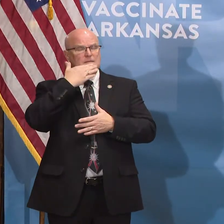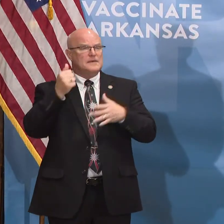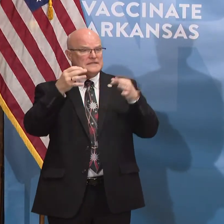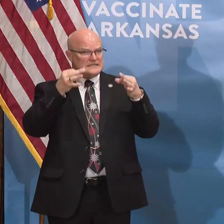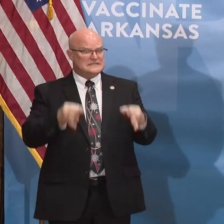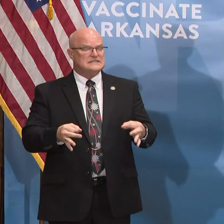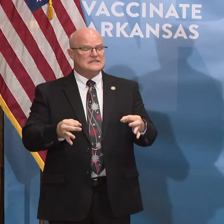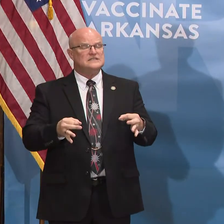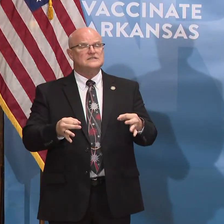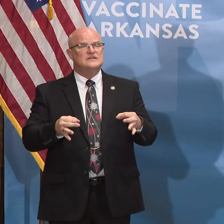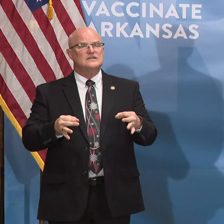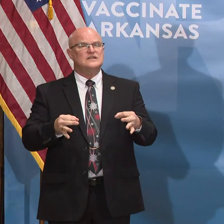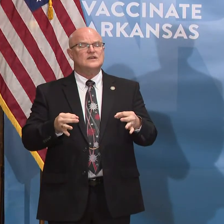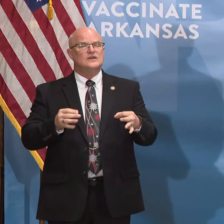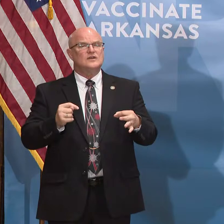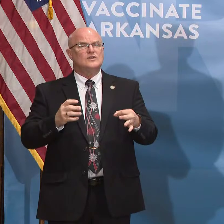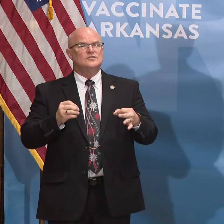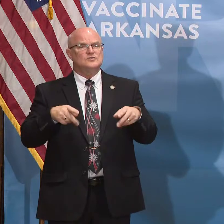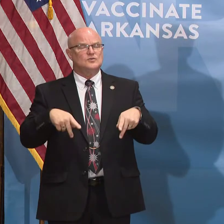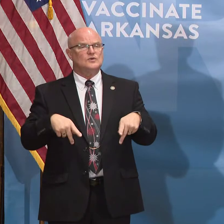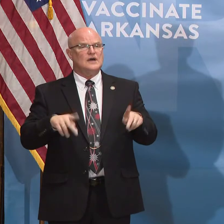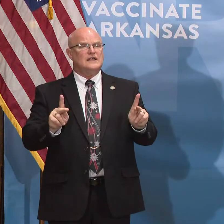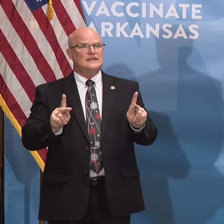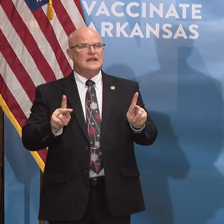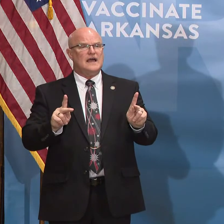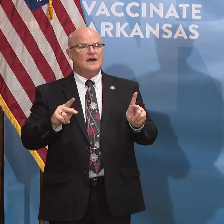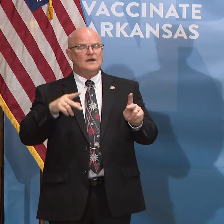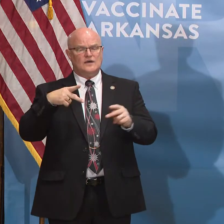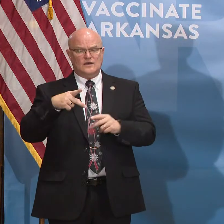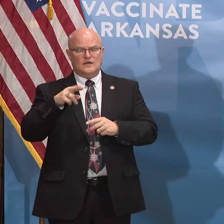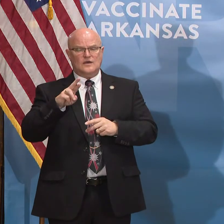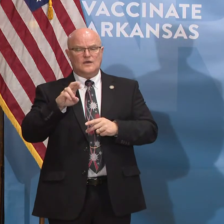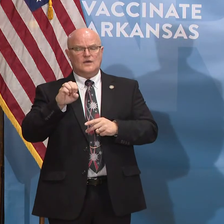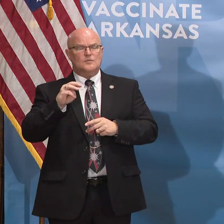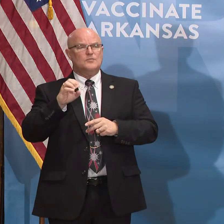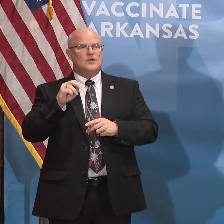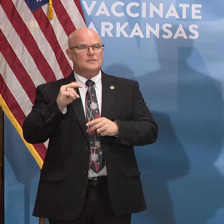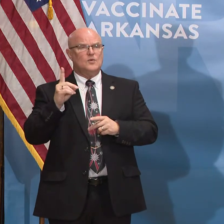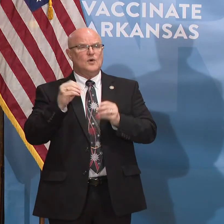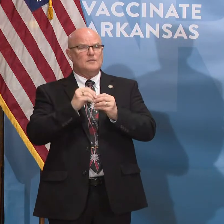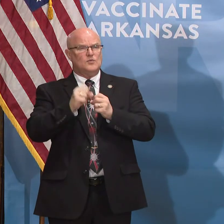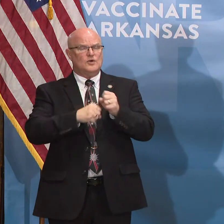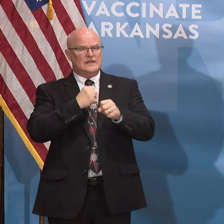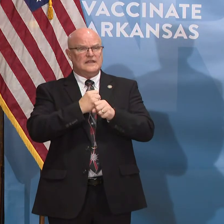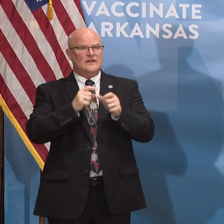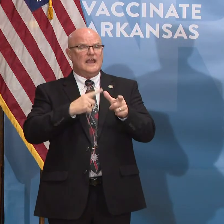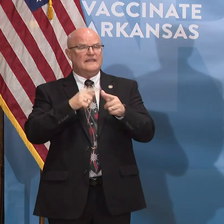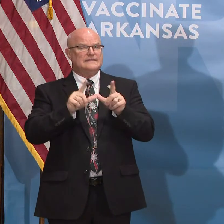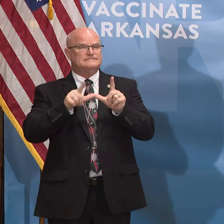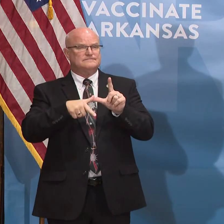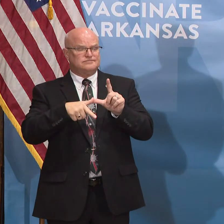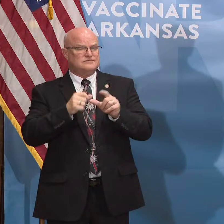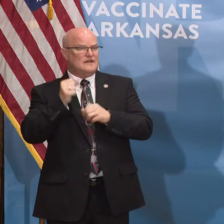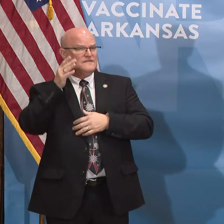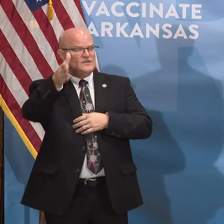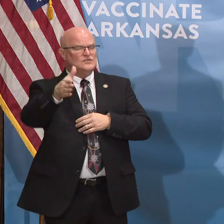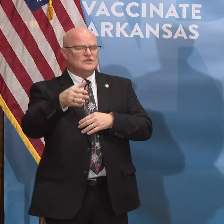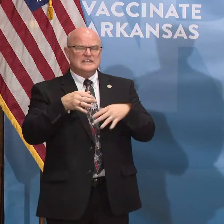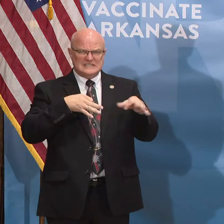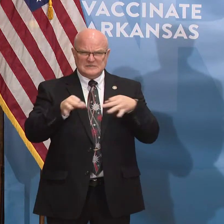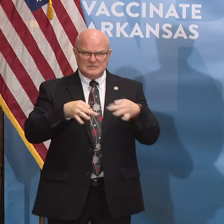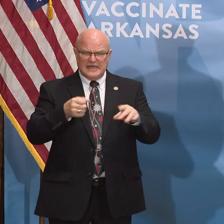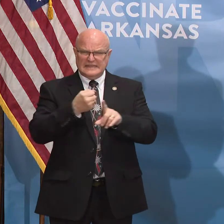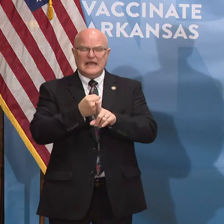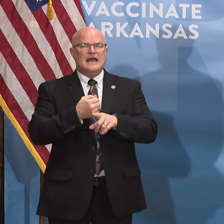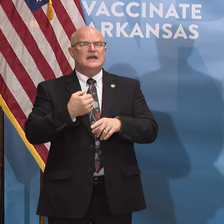decision to allow premiums for one more year and then disallow them going forward, you sort of explained the dynamic